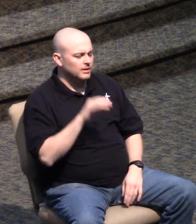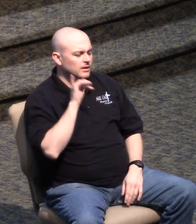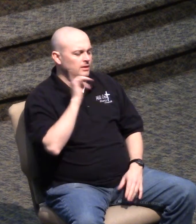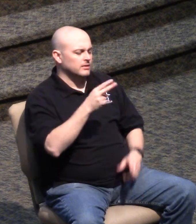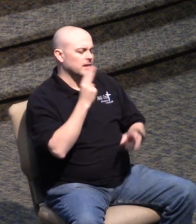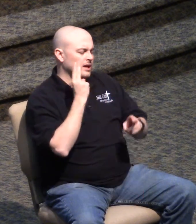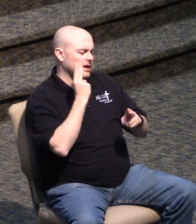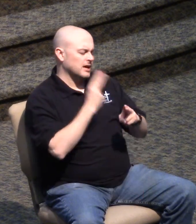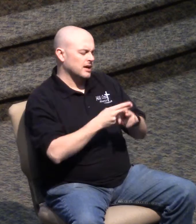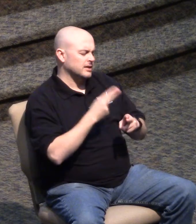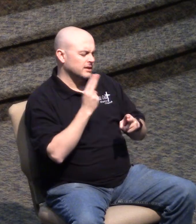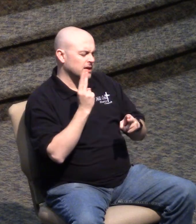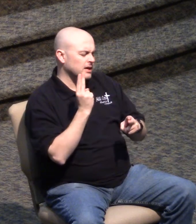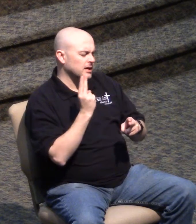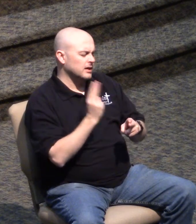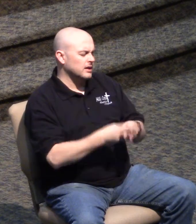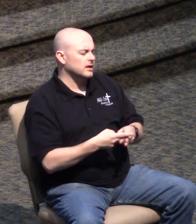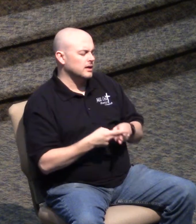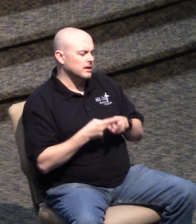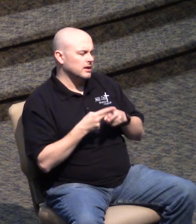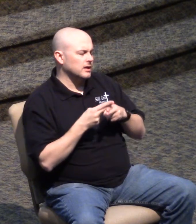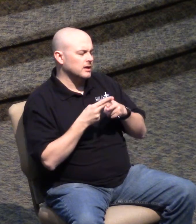about that name.